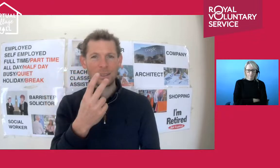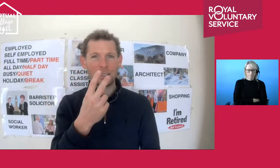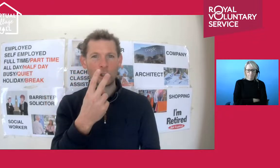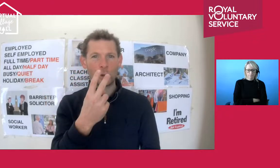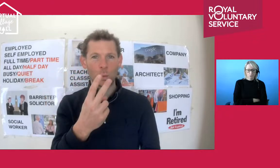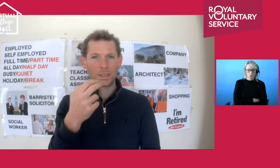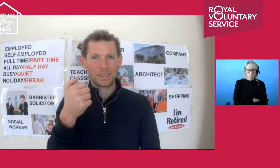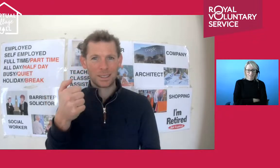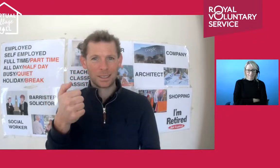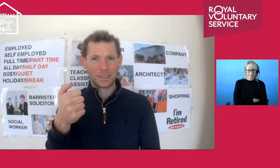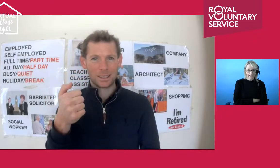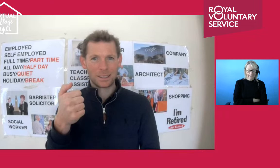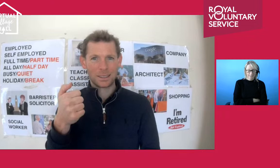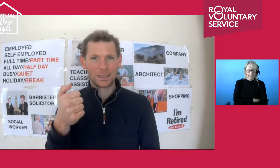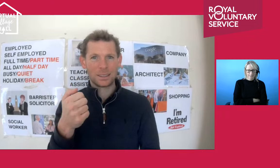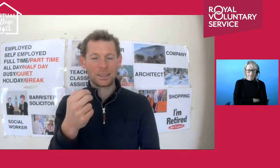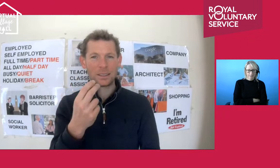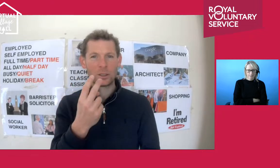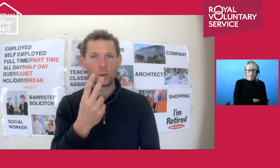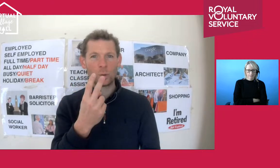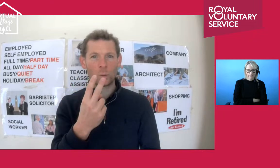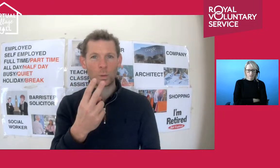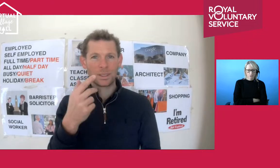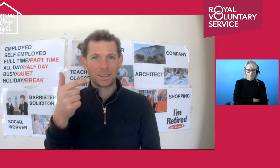25, 26,